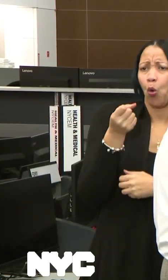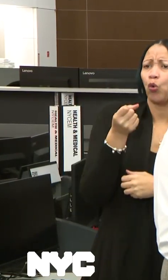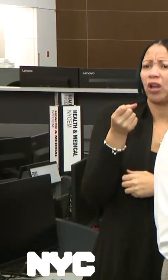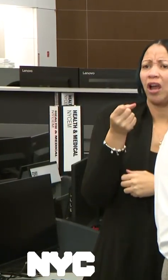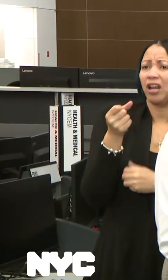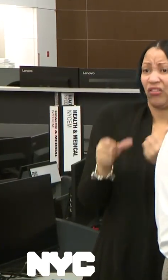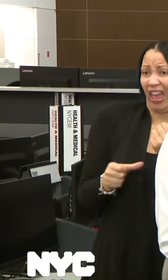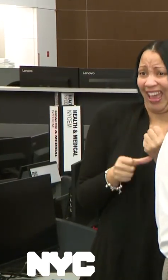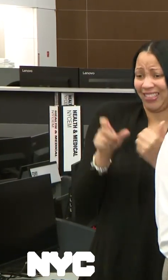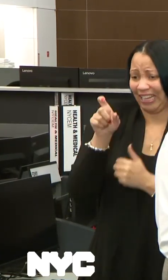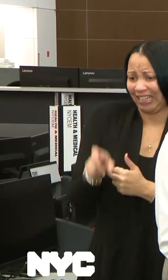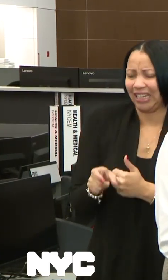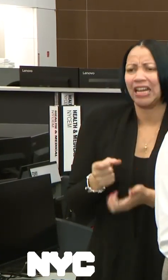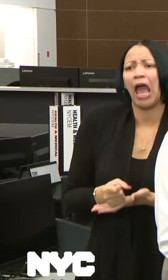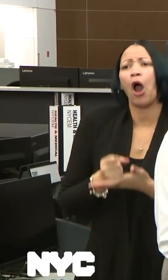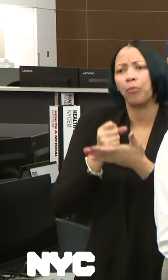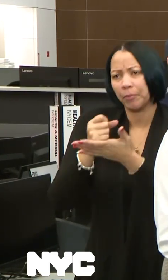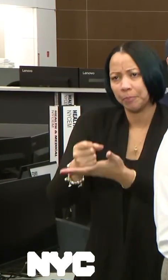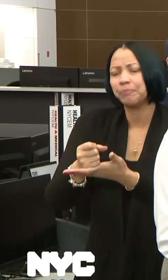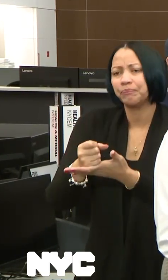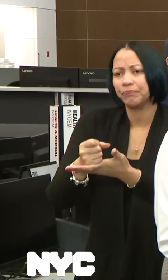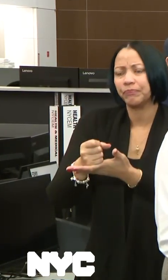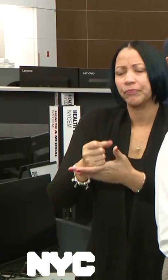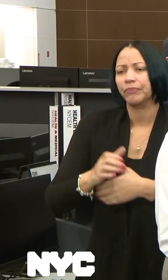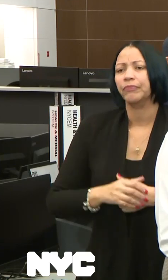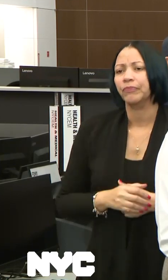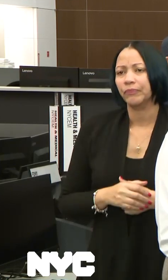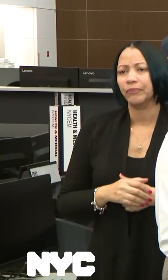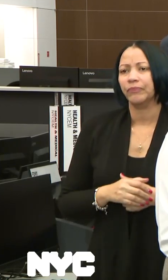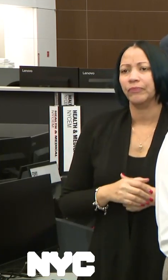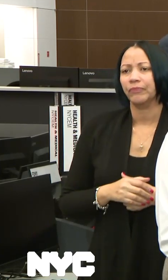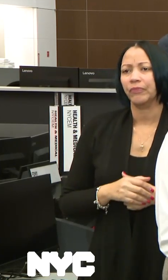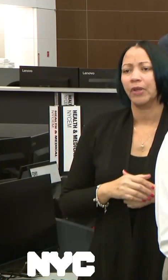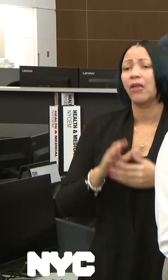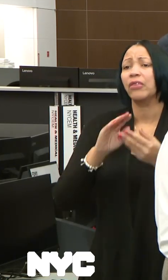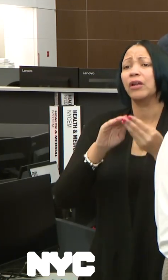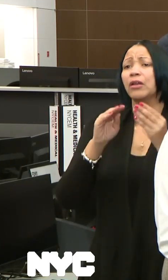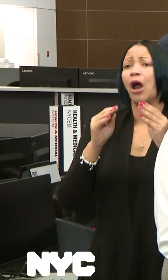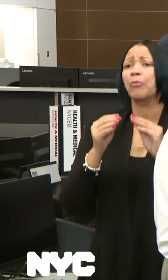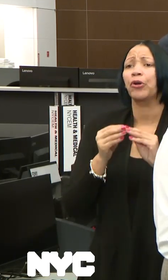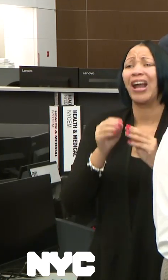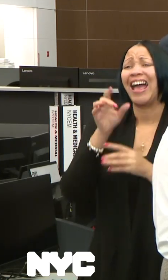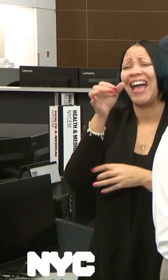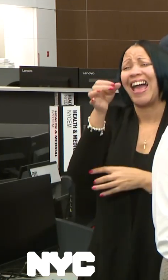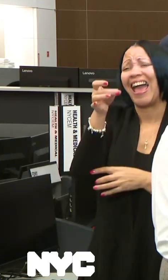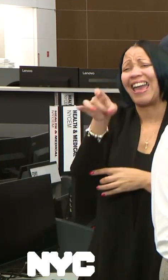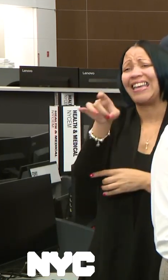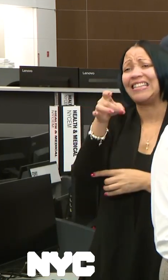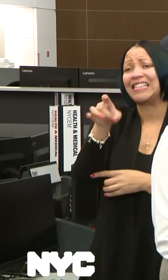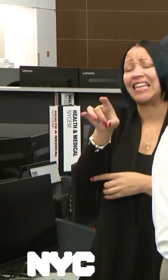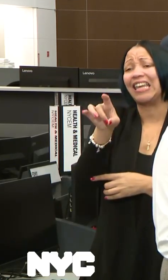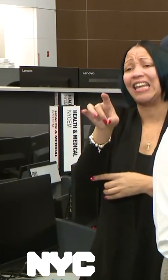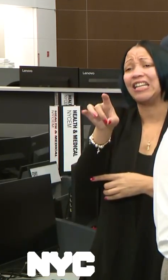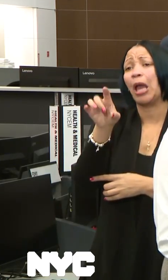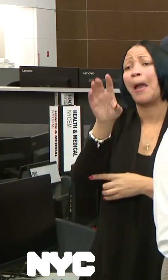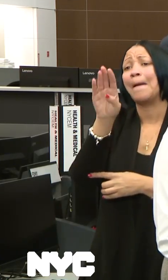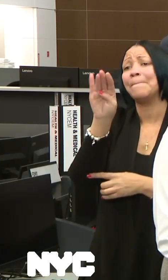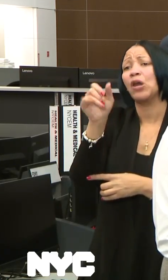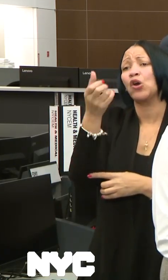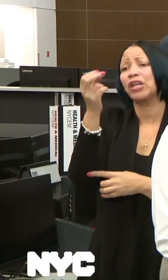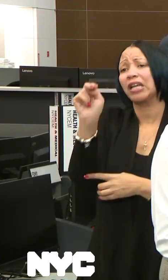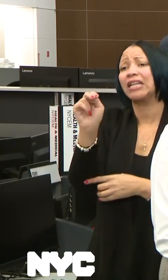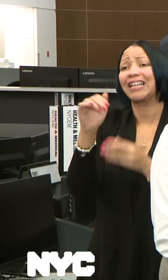need. Help them. Reach out a hand. The number, my friends, staggering. $18 billion